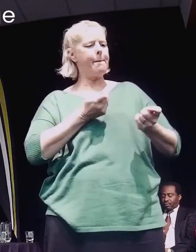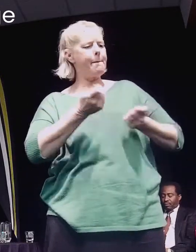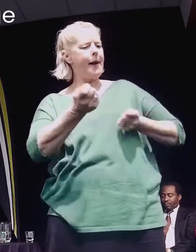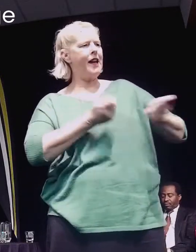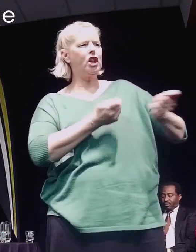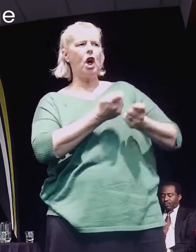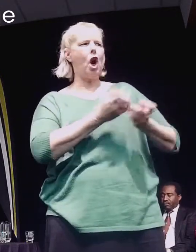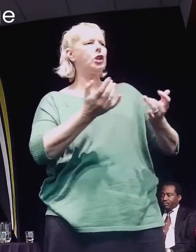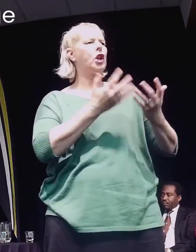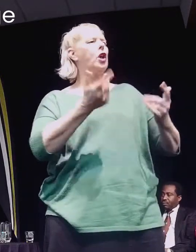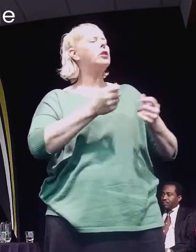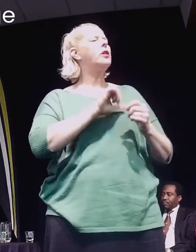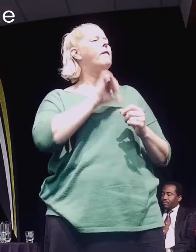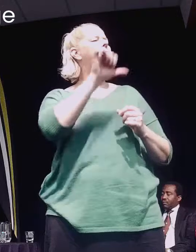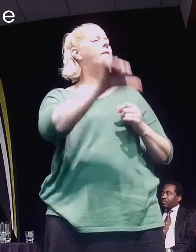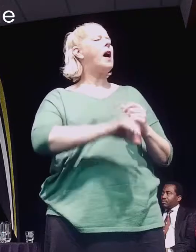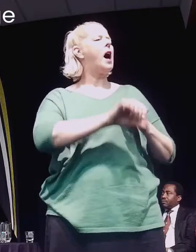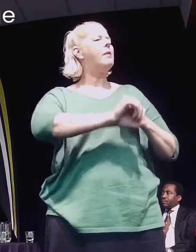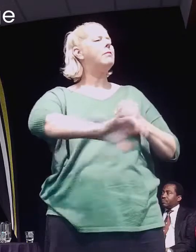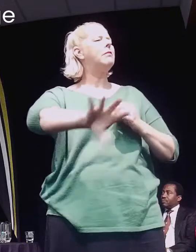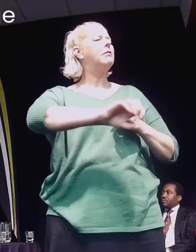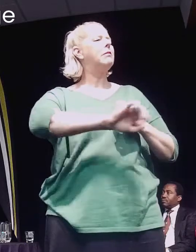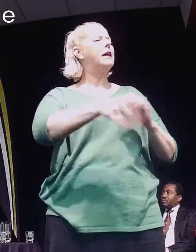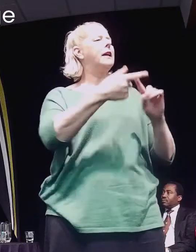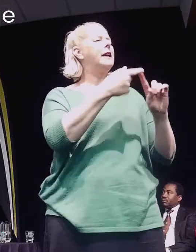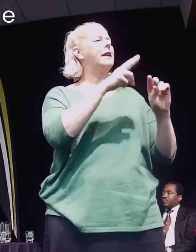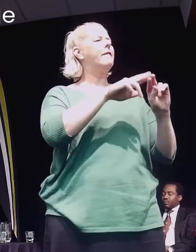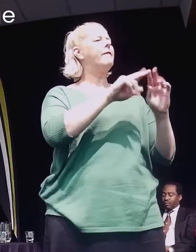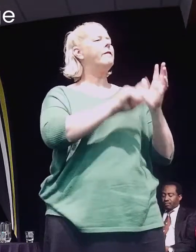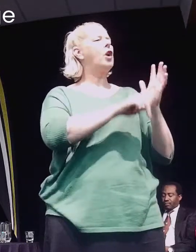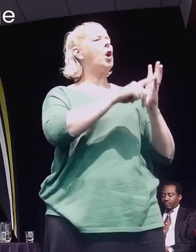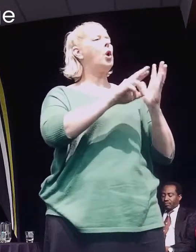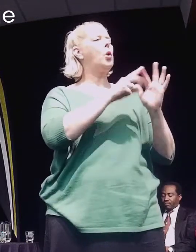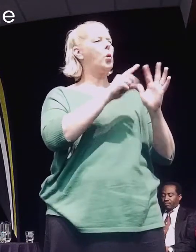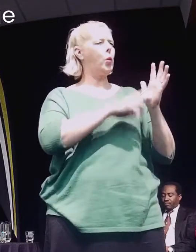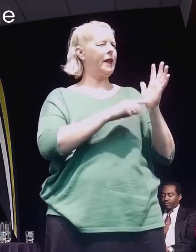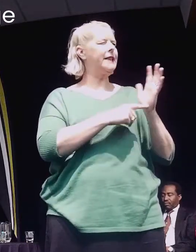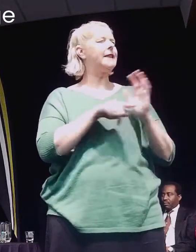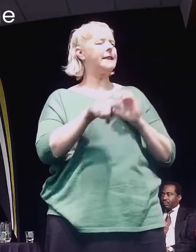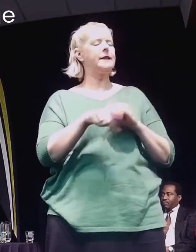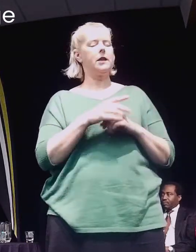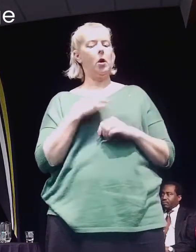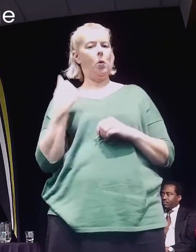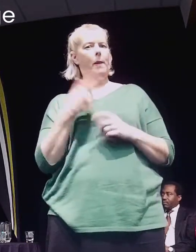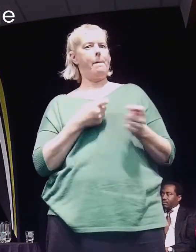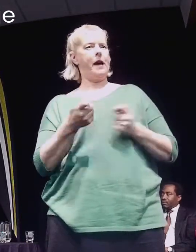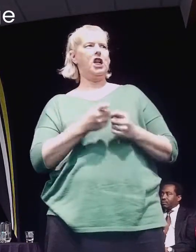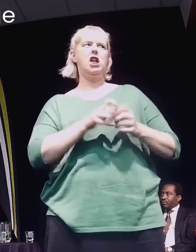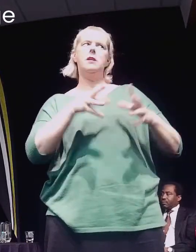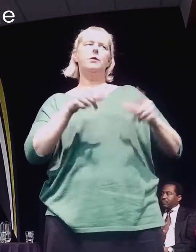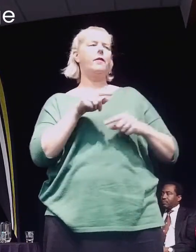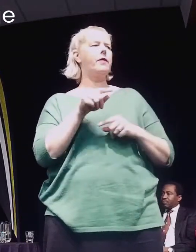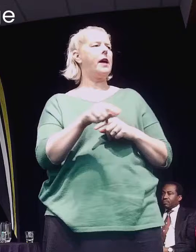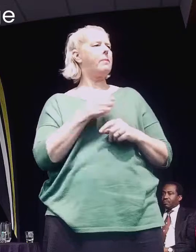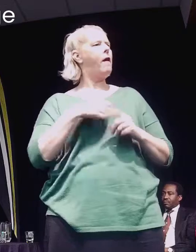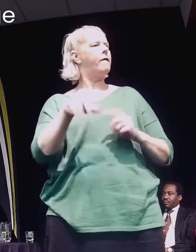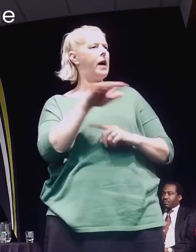is pretty cheap, and it's not that it's just corruption and lawlessness. It's again, you know, follow